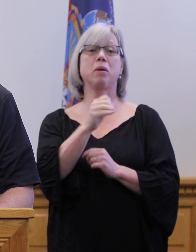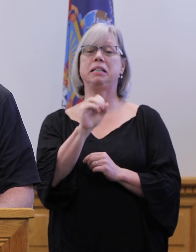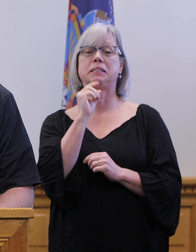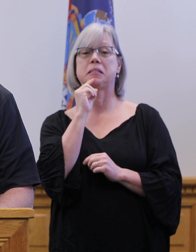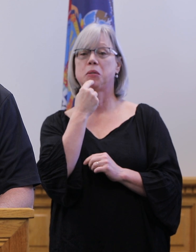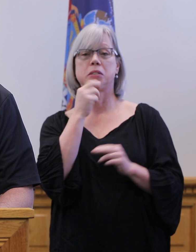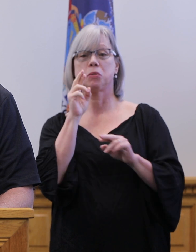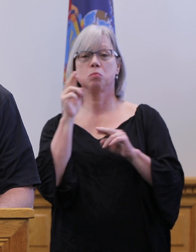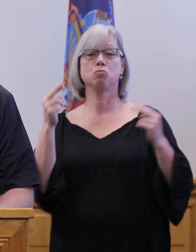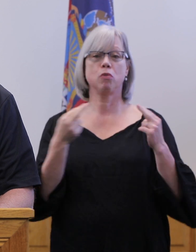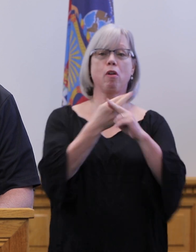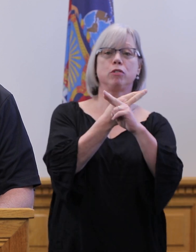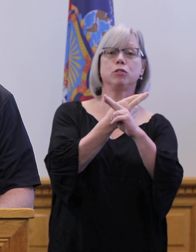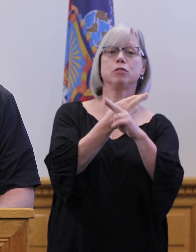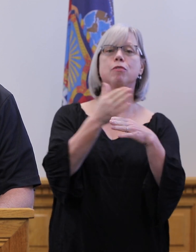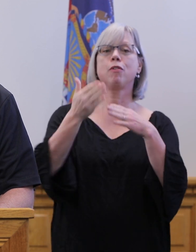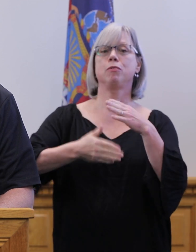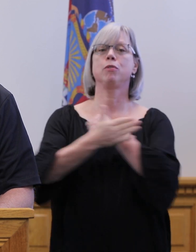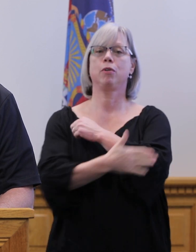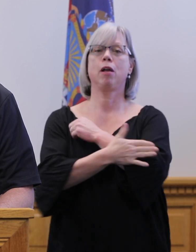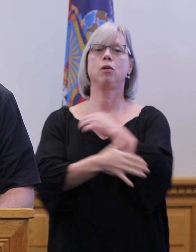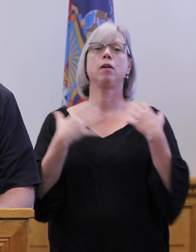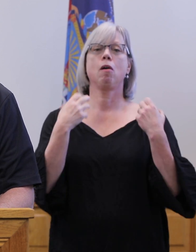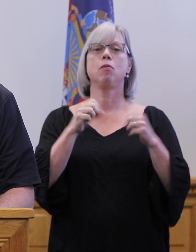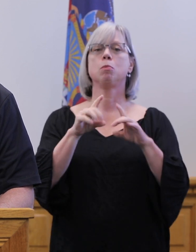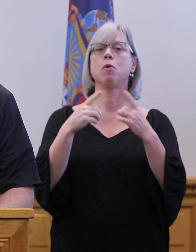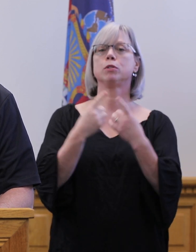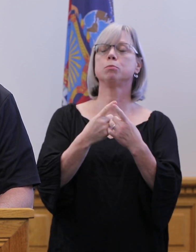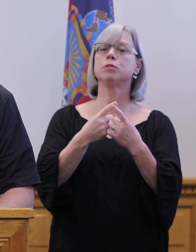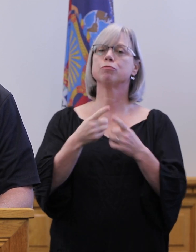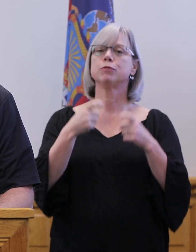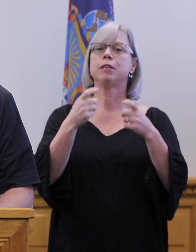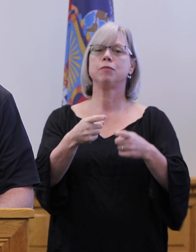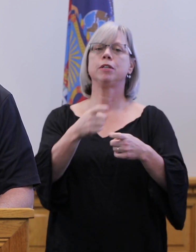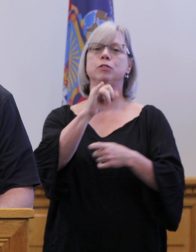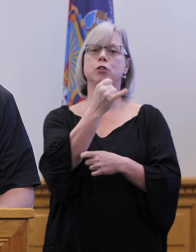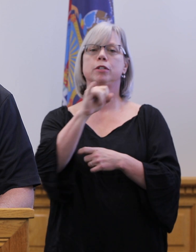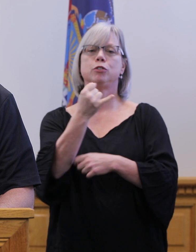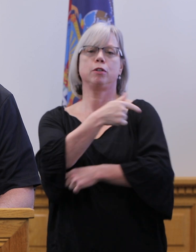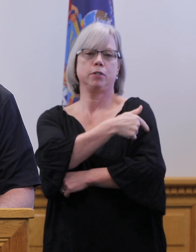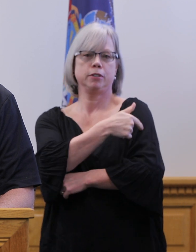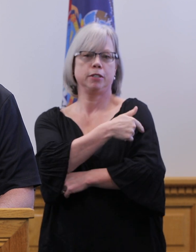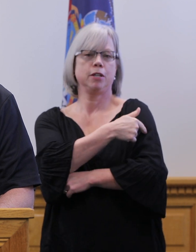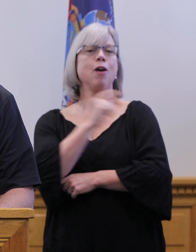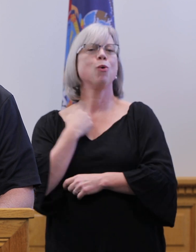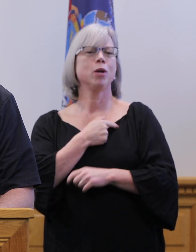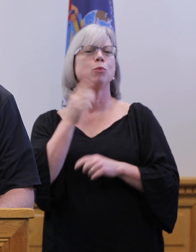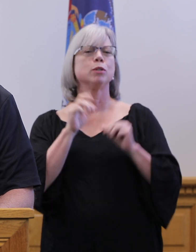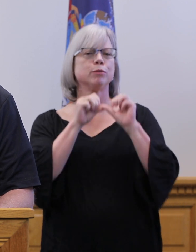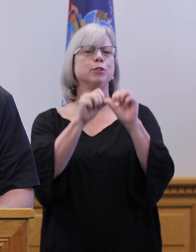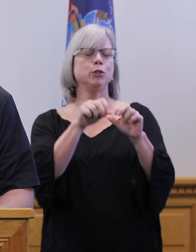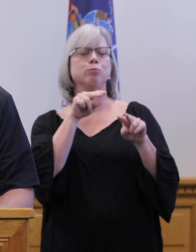Department's administration of the Johnson & Johnson vaccine. We will continue to monitor the Moderna vaccine and have scheduled our